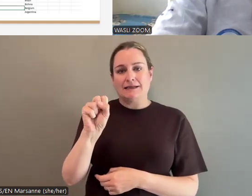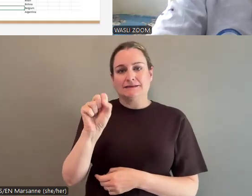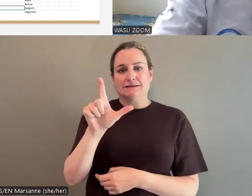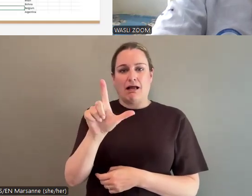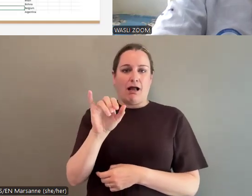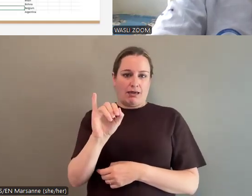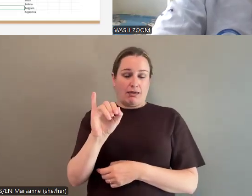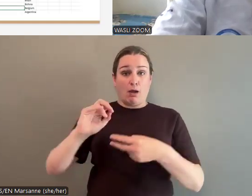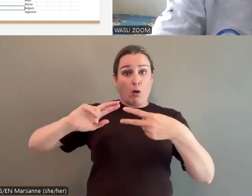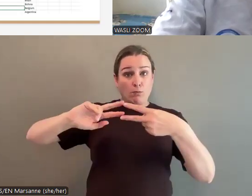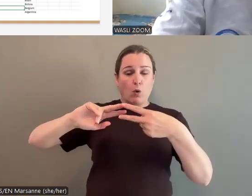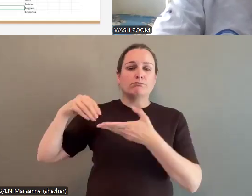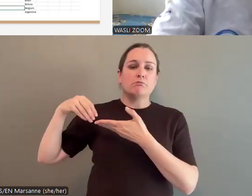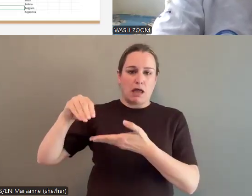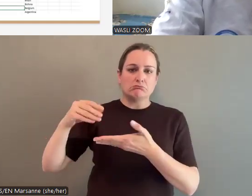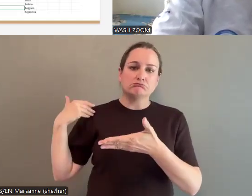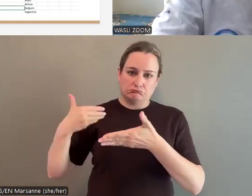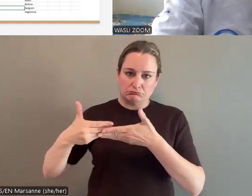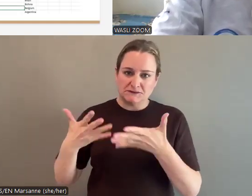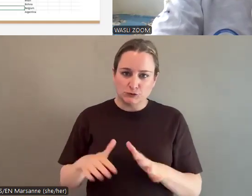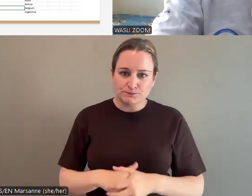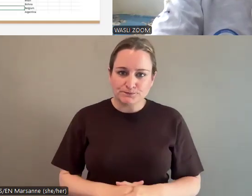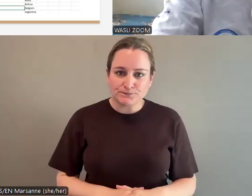their dues up to date.